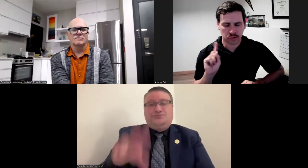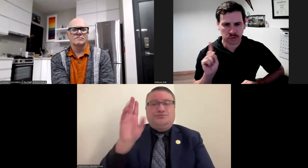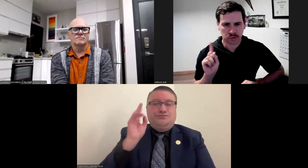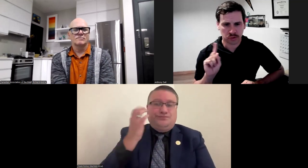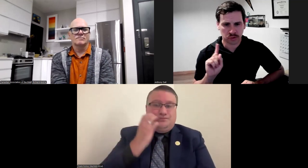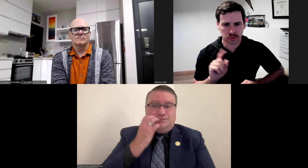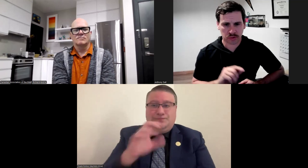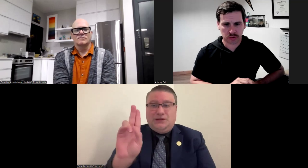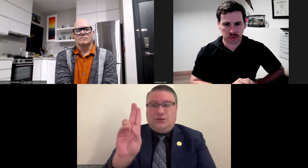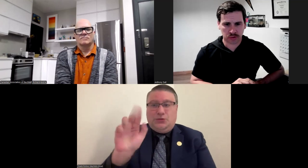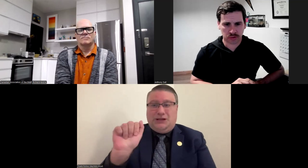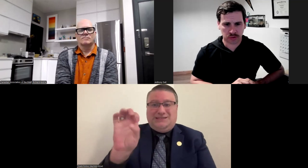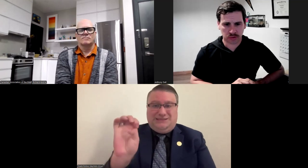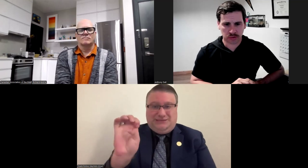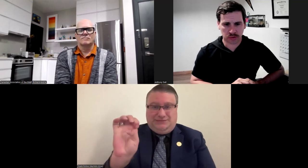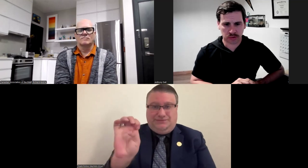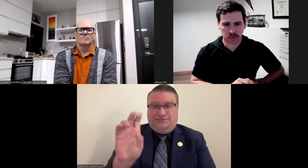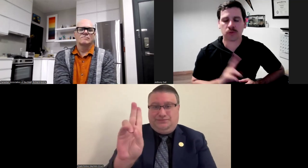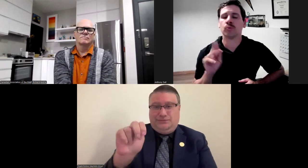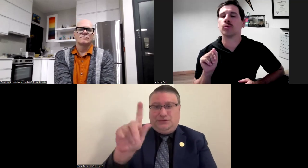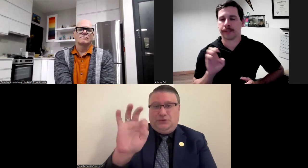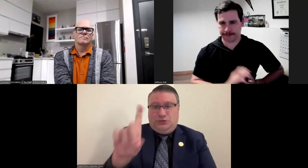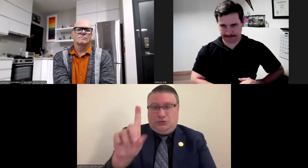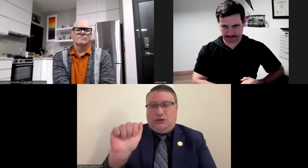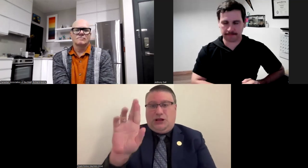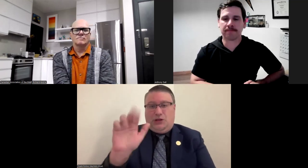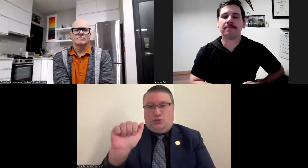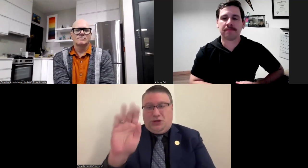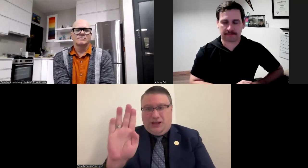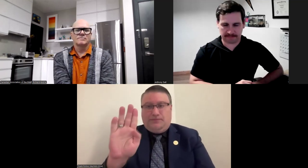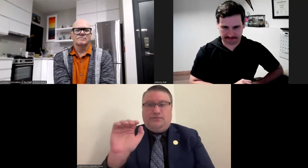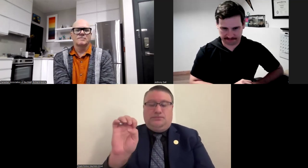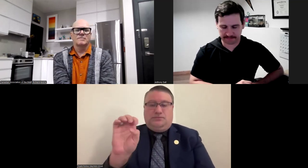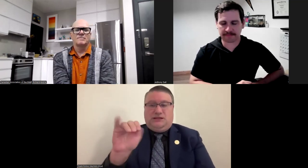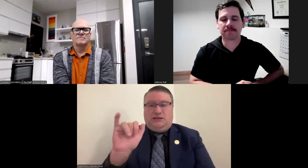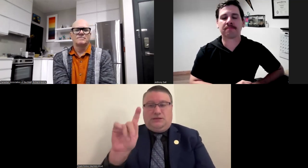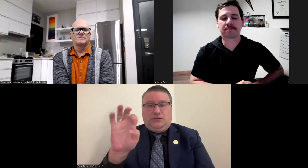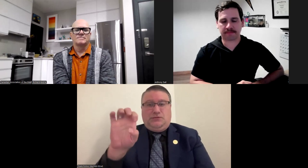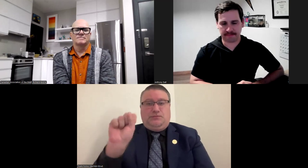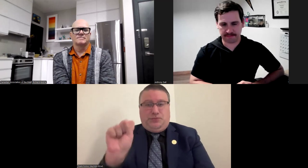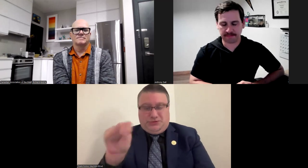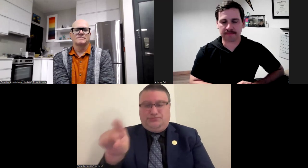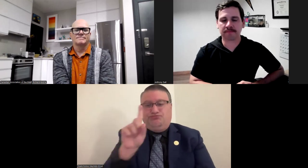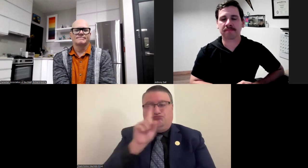And where is that? It's in the UAE, the Okay. United Arab Emirates.